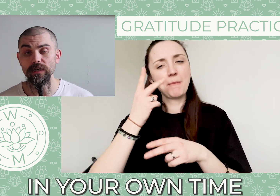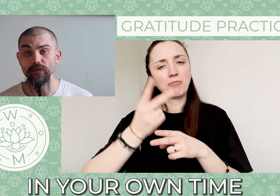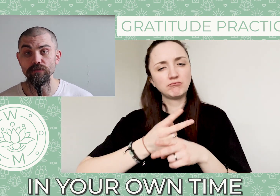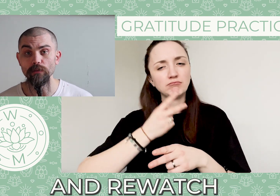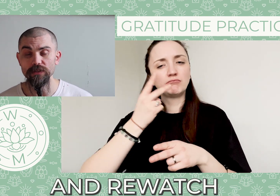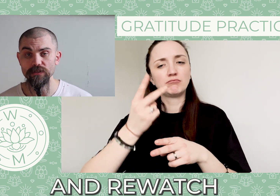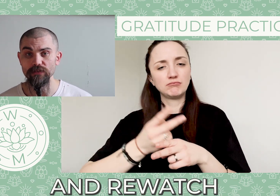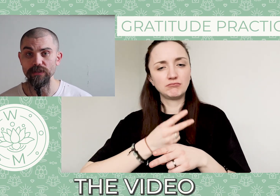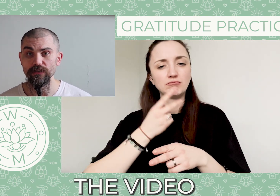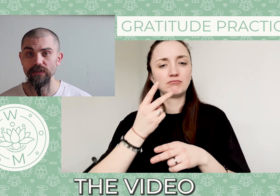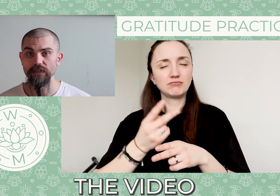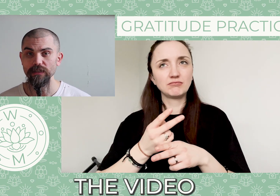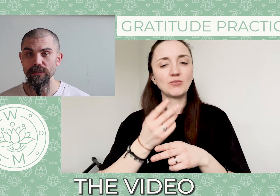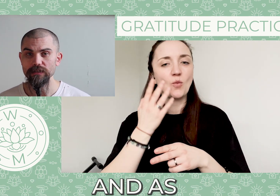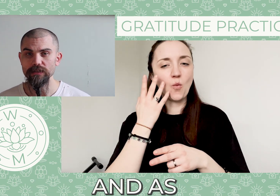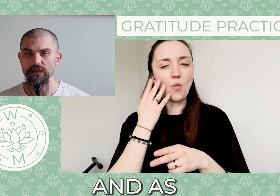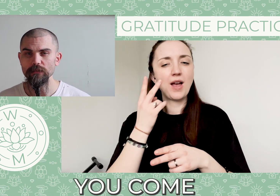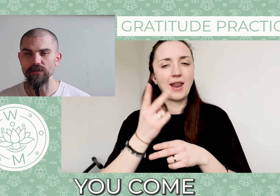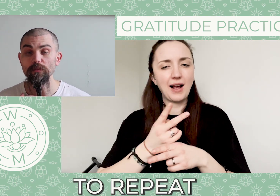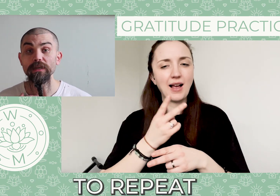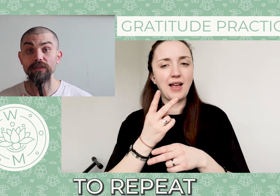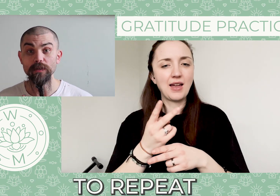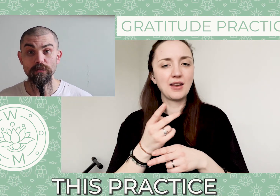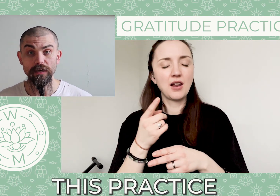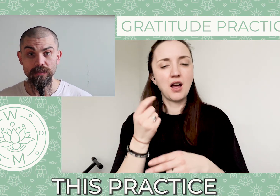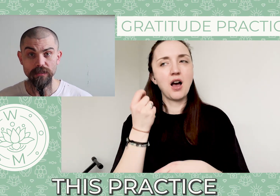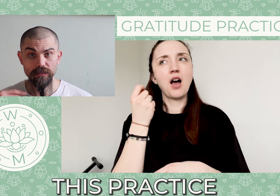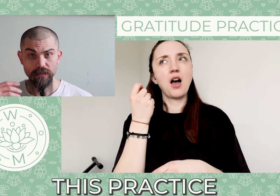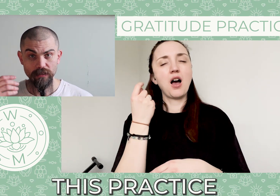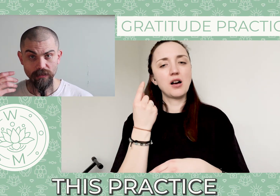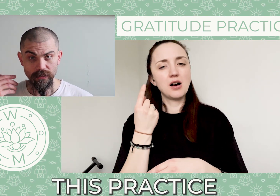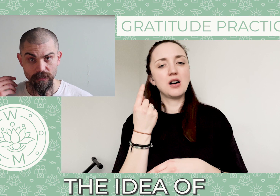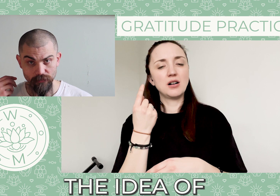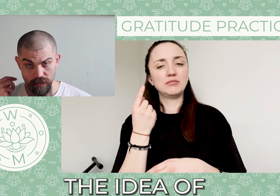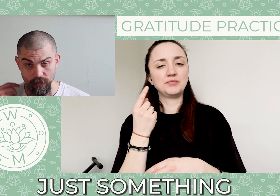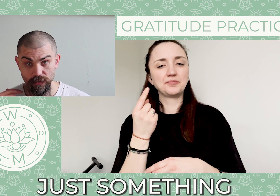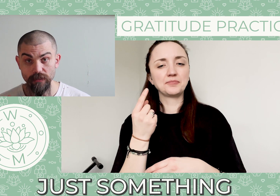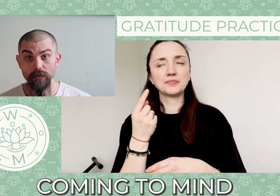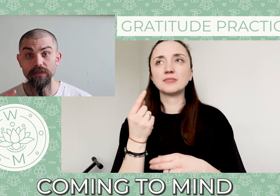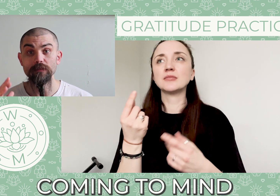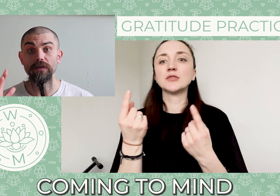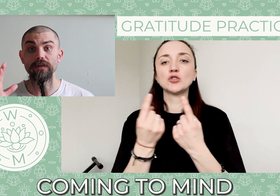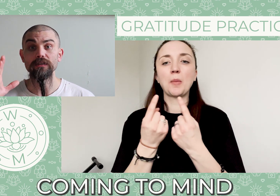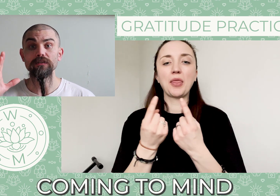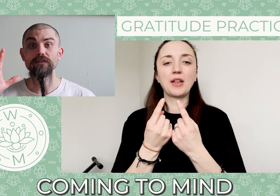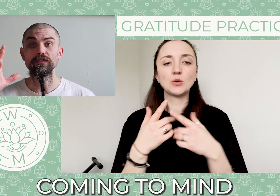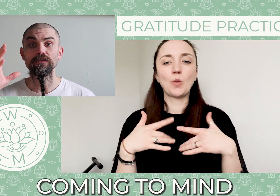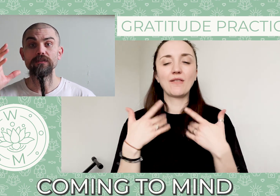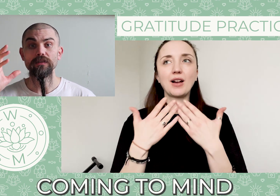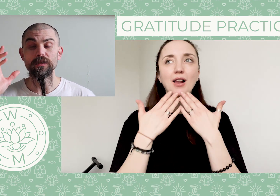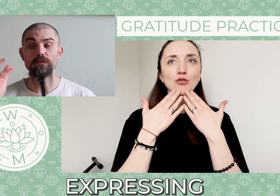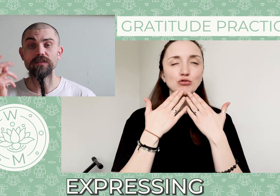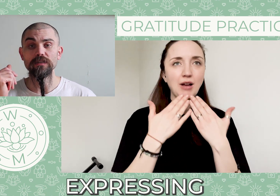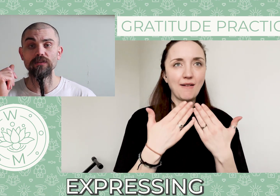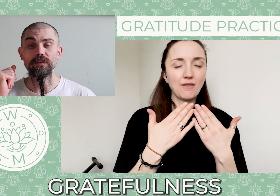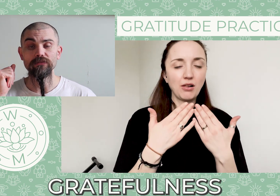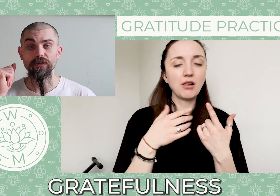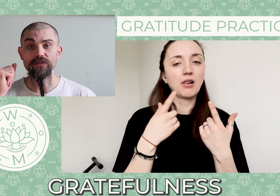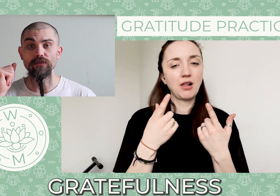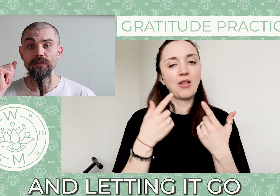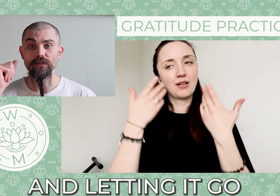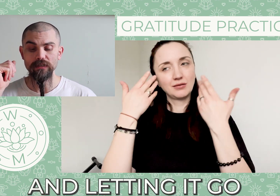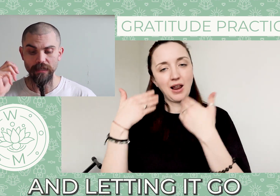it in your own time and rewatch the video. And as you come to repeat this practice, the idea of just something coming to mind,